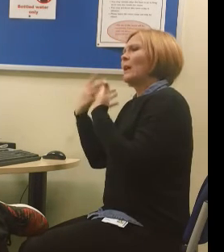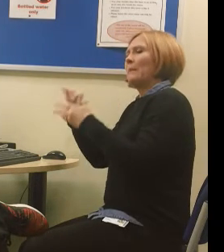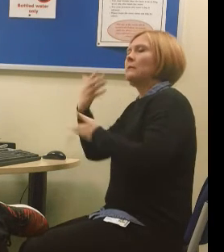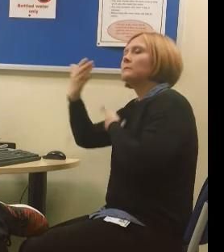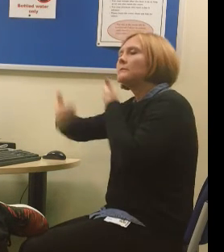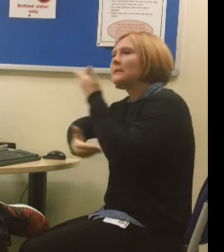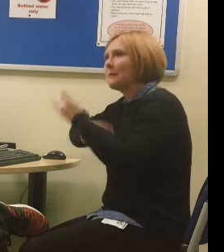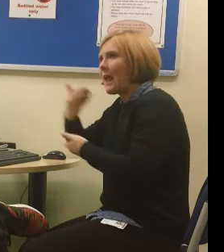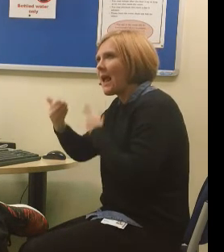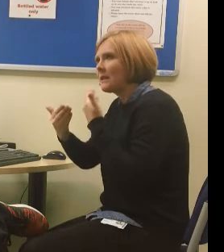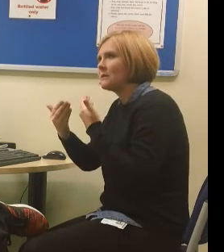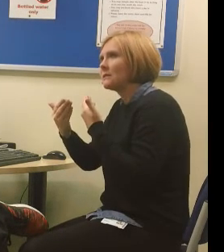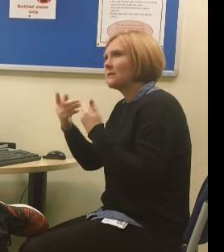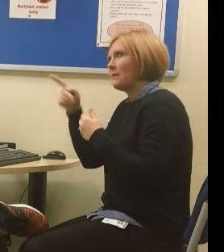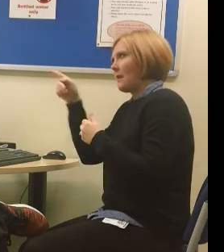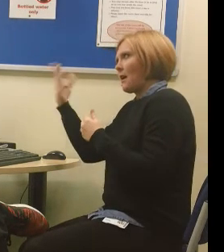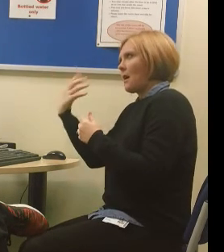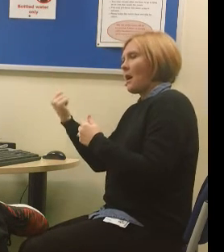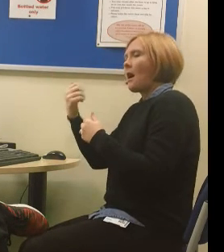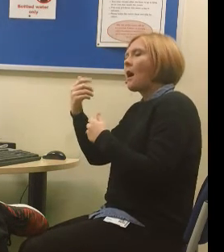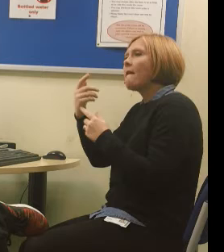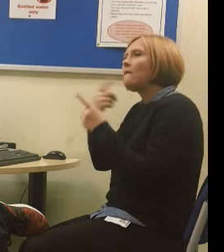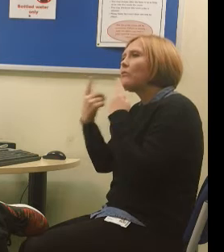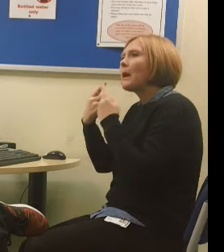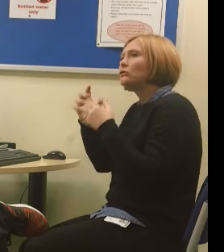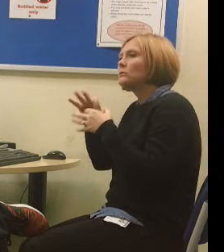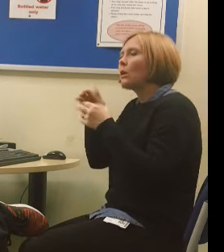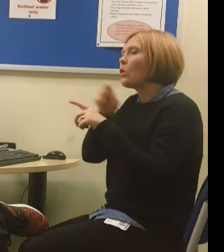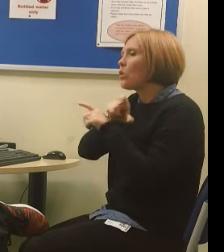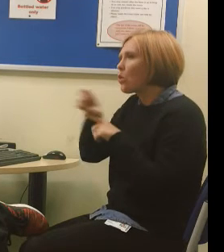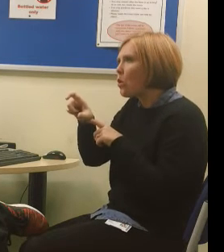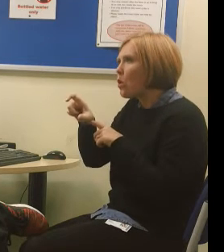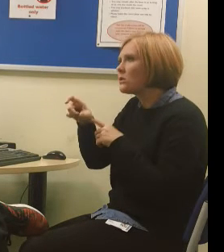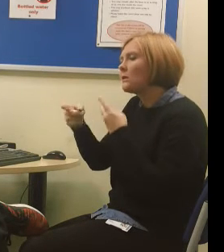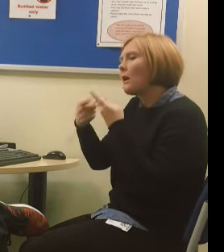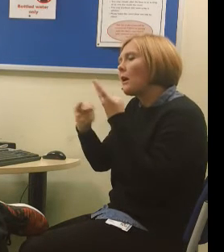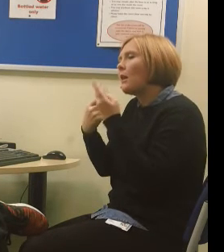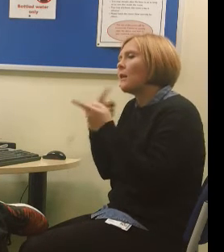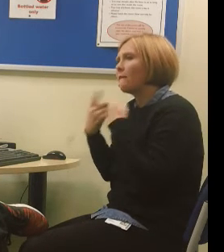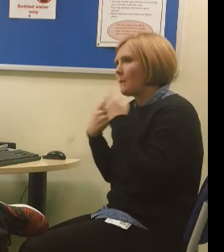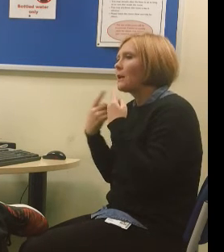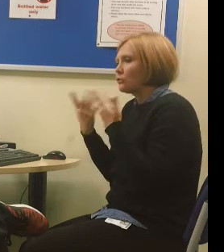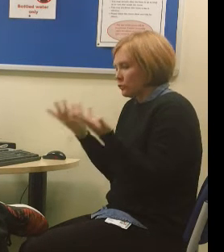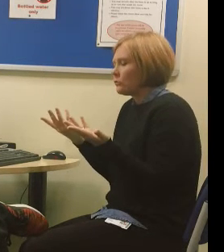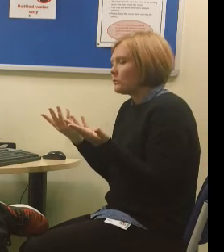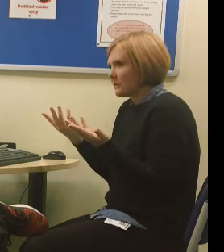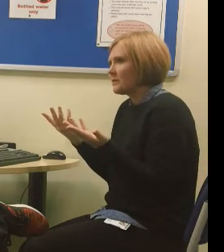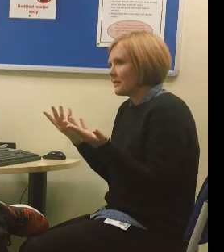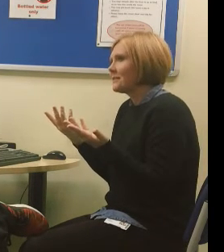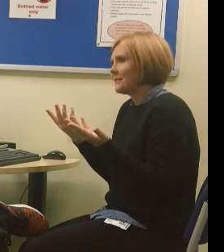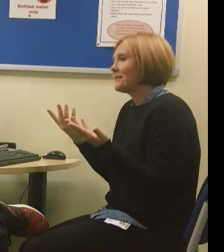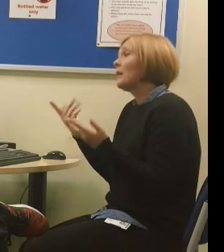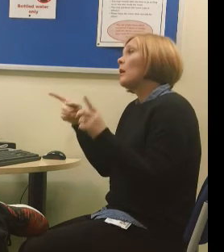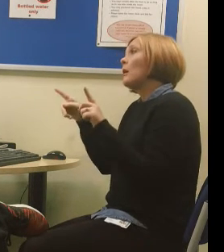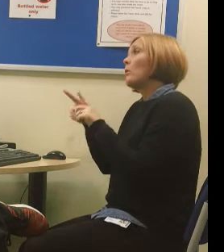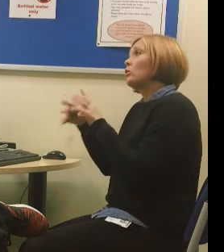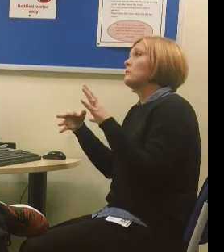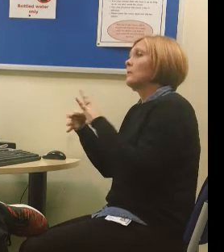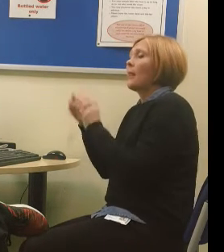information about your course, assignments, and resources that they think will be useful for you. The LRC also has a large number of electronic resources that are available